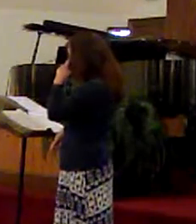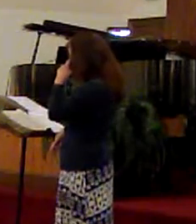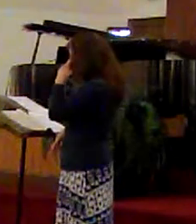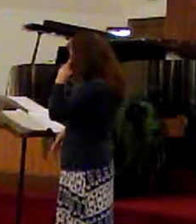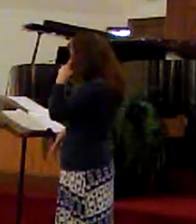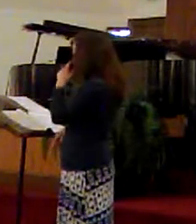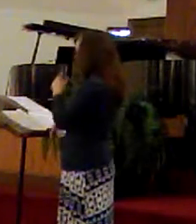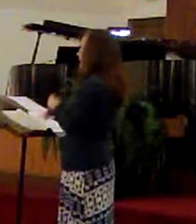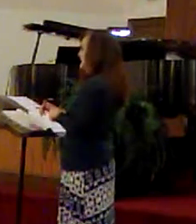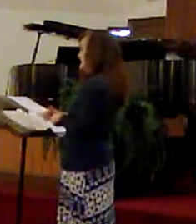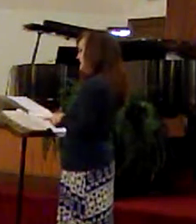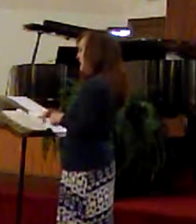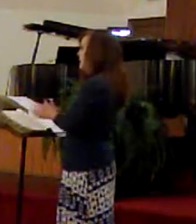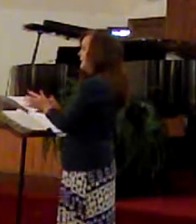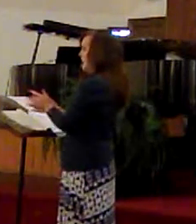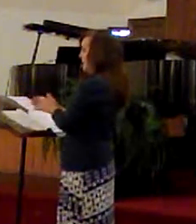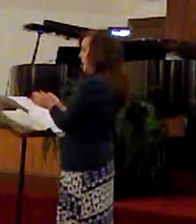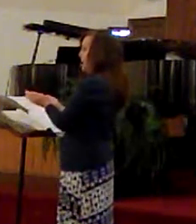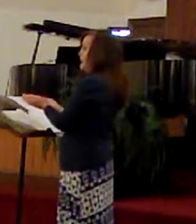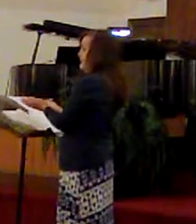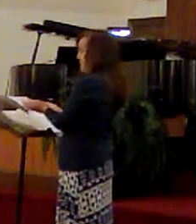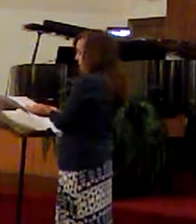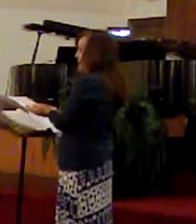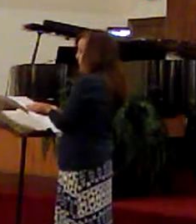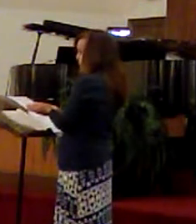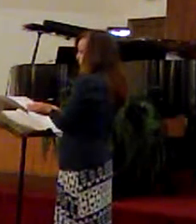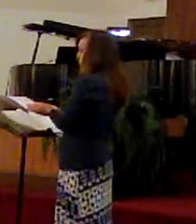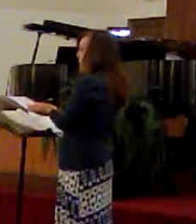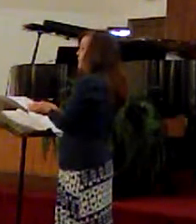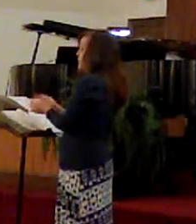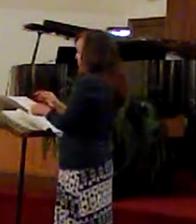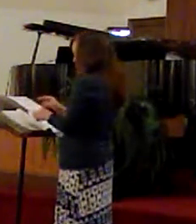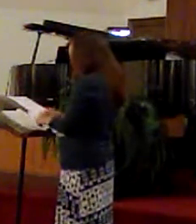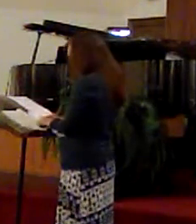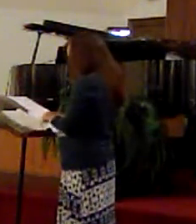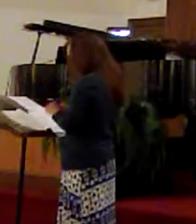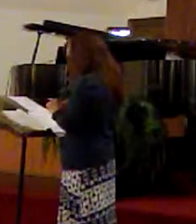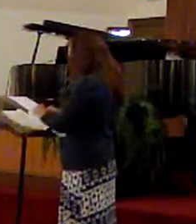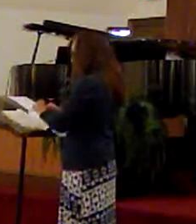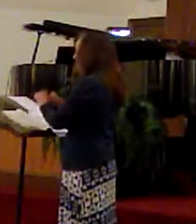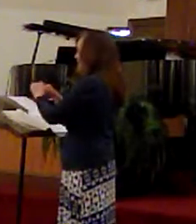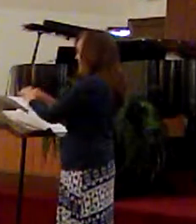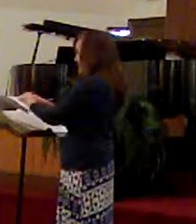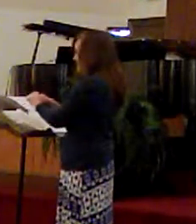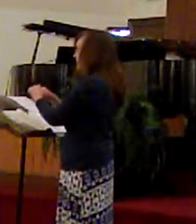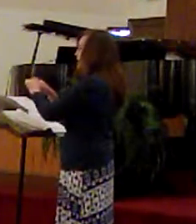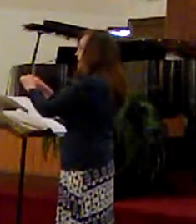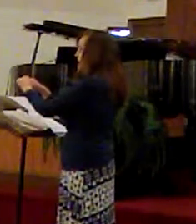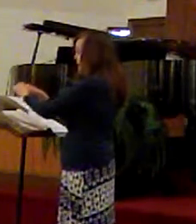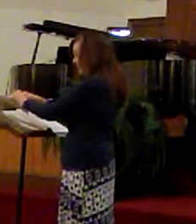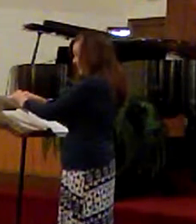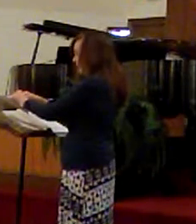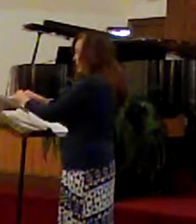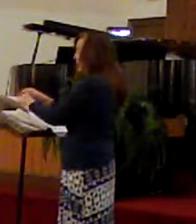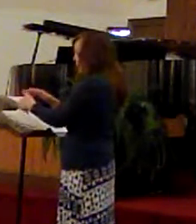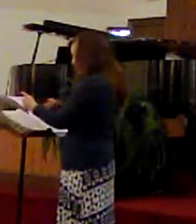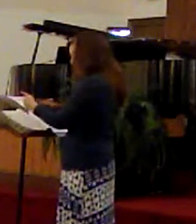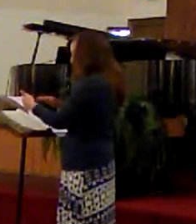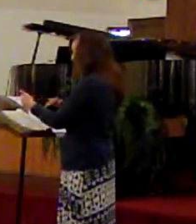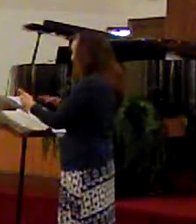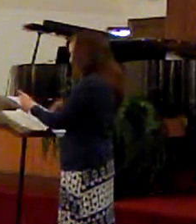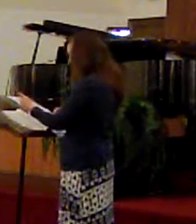So the same thing is true about the Bible. There may be a lot, and there is a lot, but there may be even more that God wants to give you out of a passage. And if you just